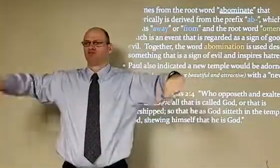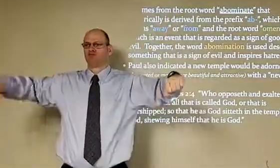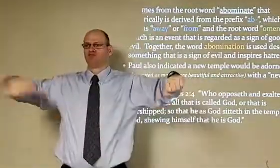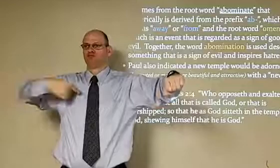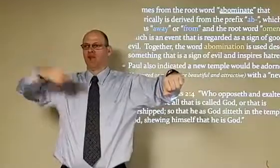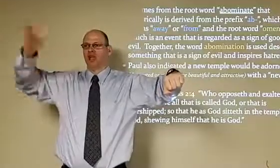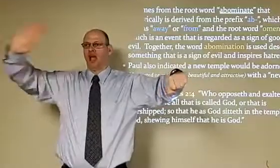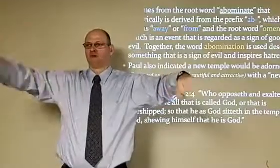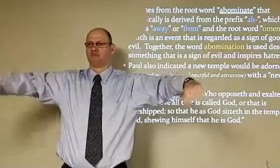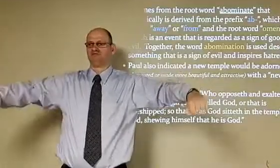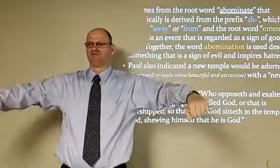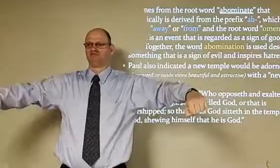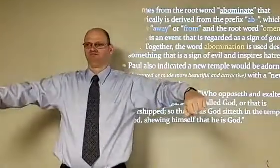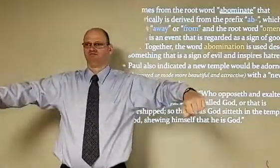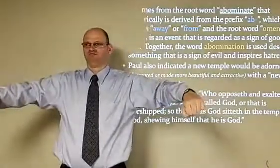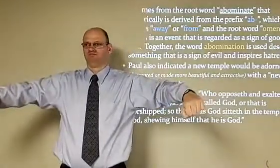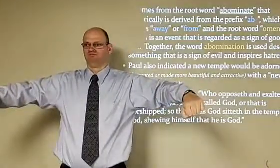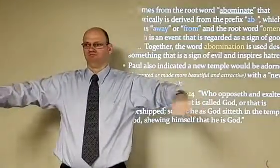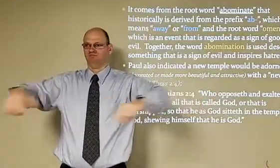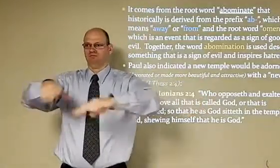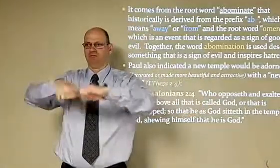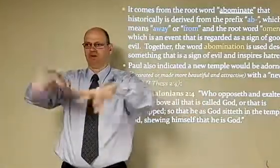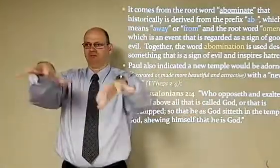to proclaim that he is God.